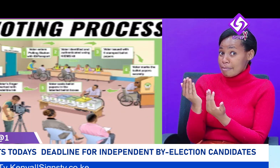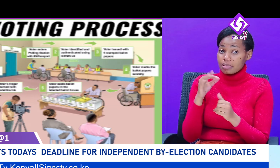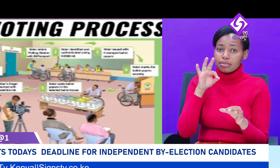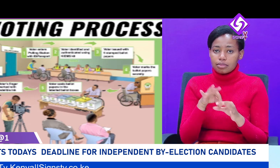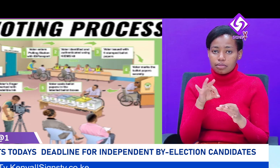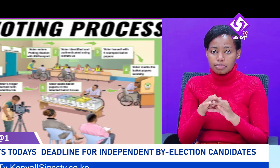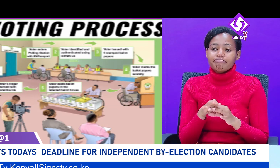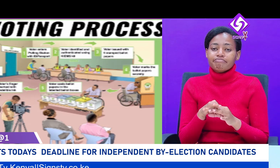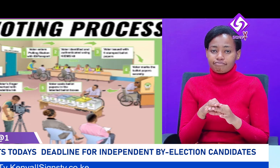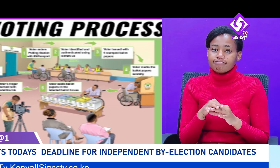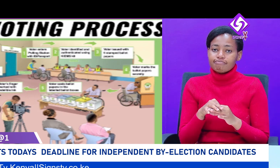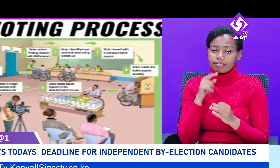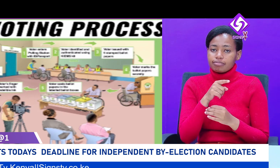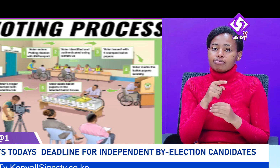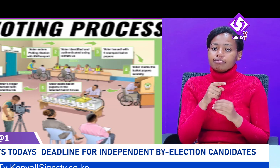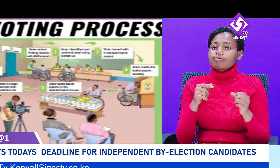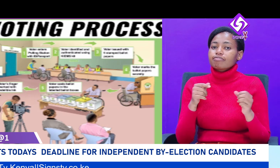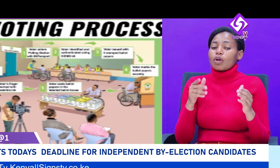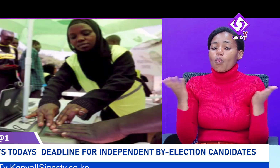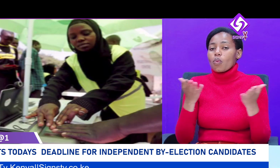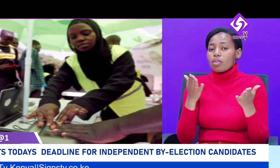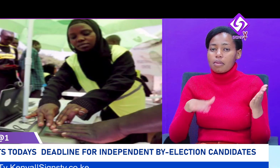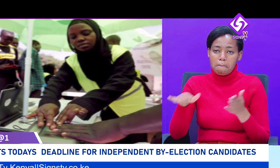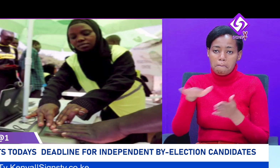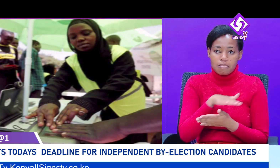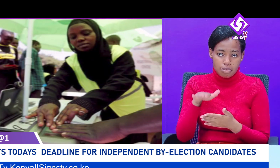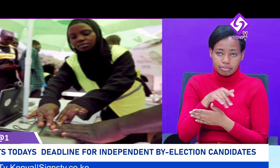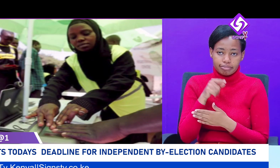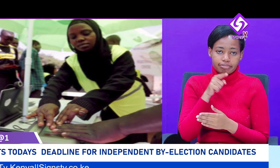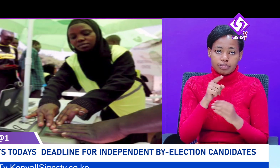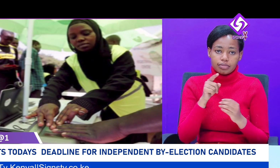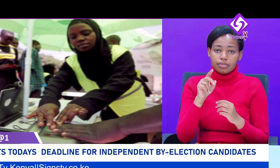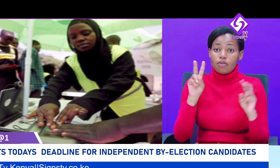and ward seats across the country.